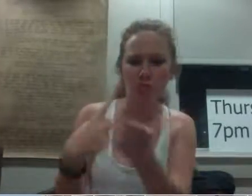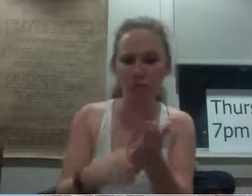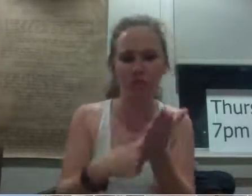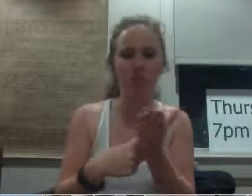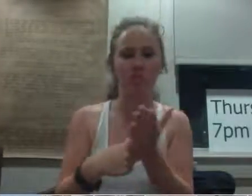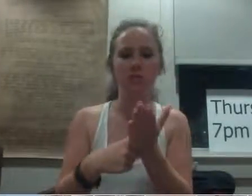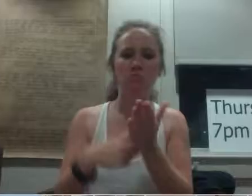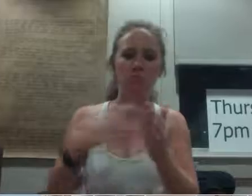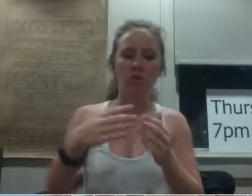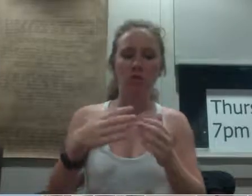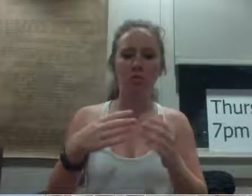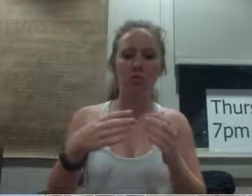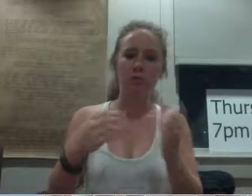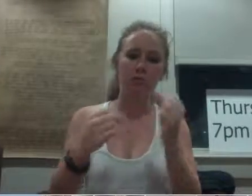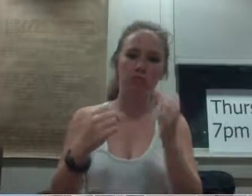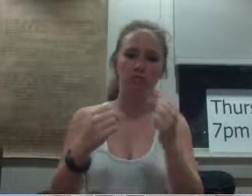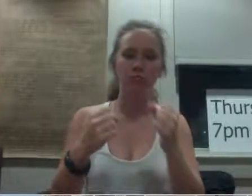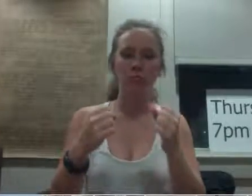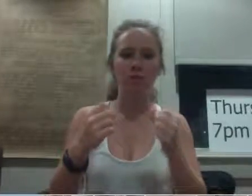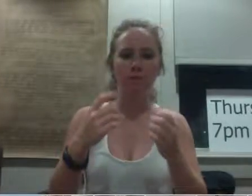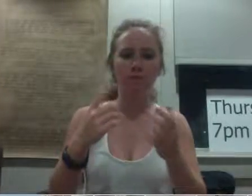These two help and work together